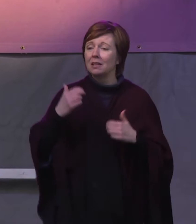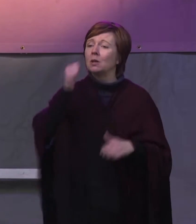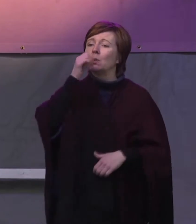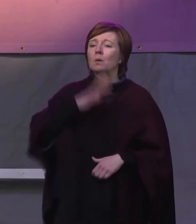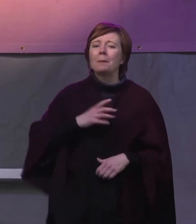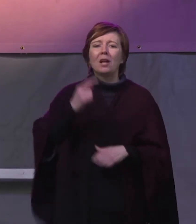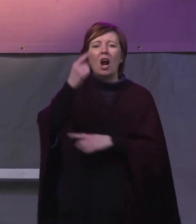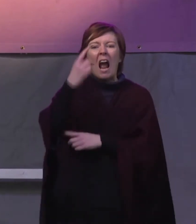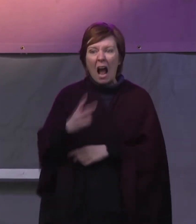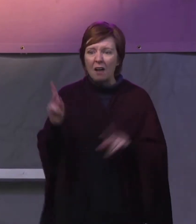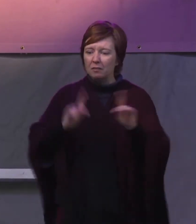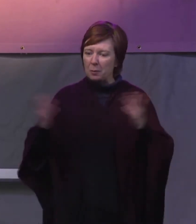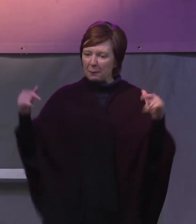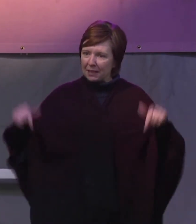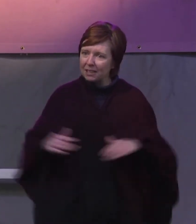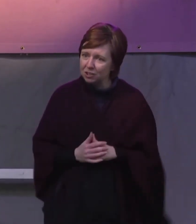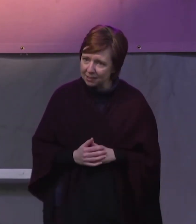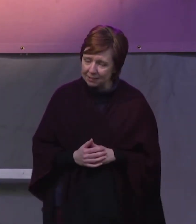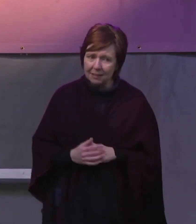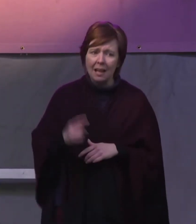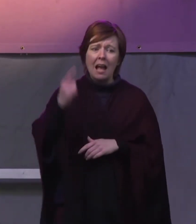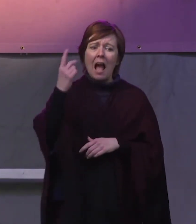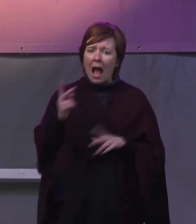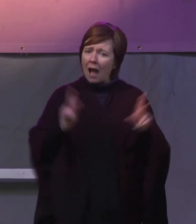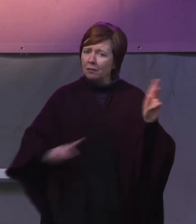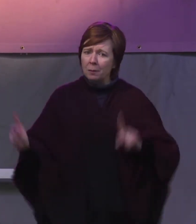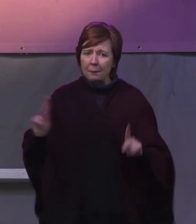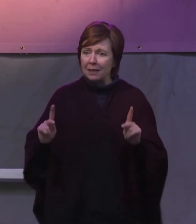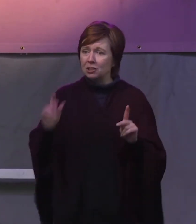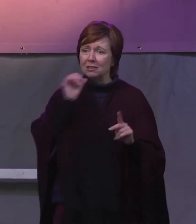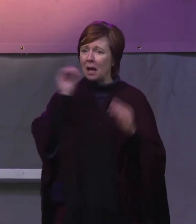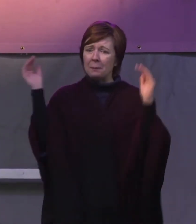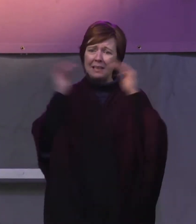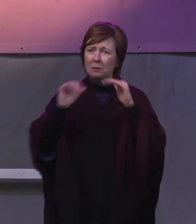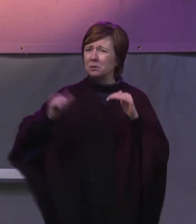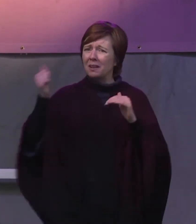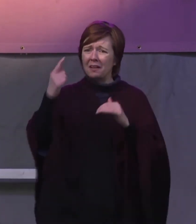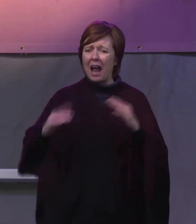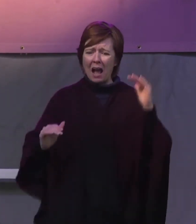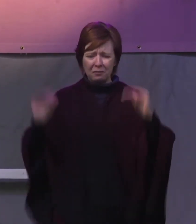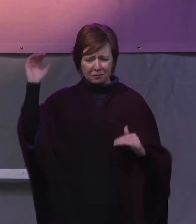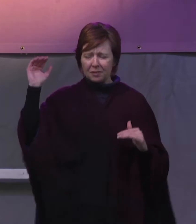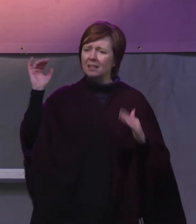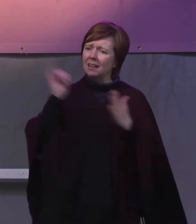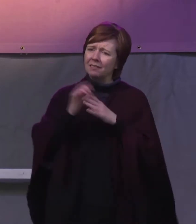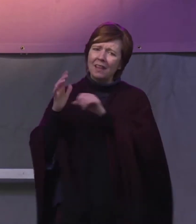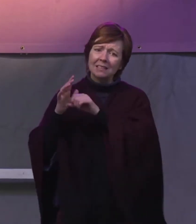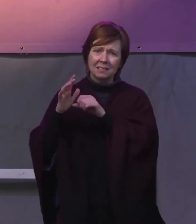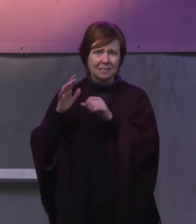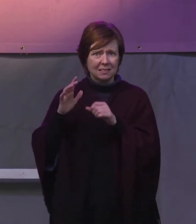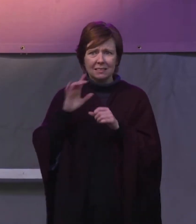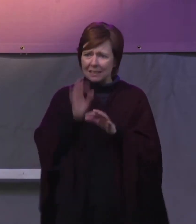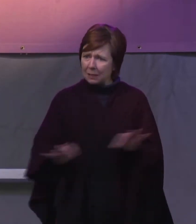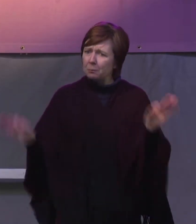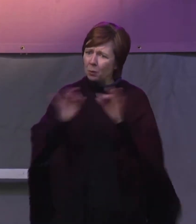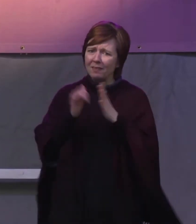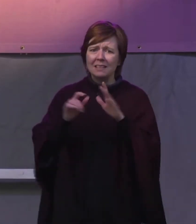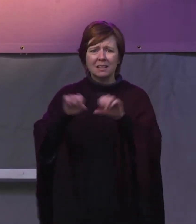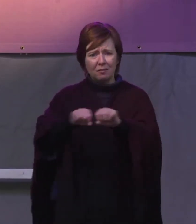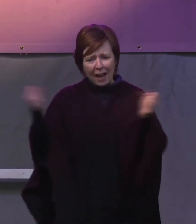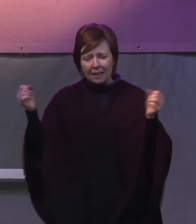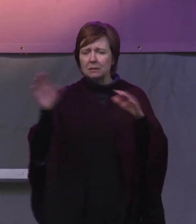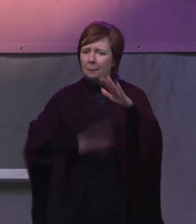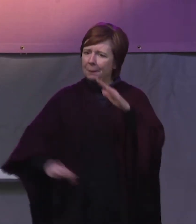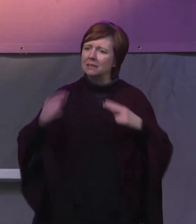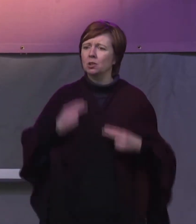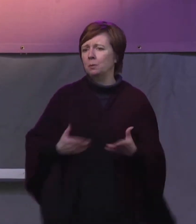the population. Half of the population not being equal to the other half, that is a pressing issue. That is a violation of